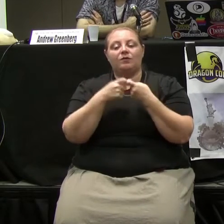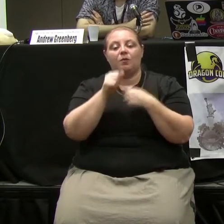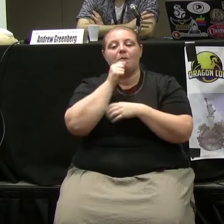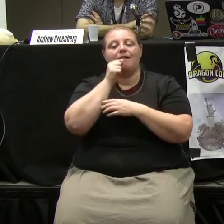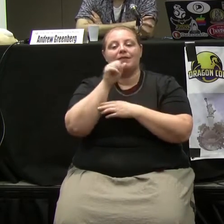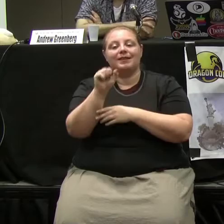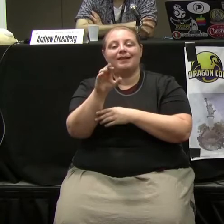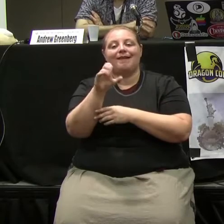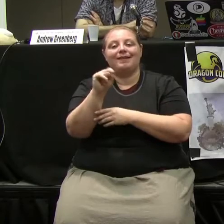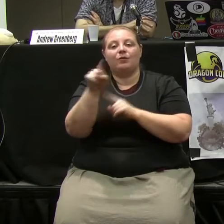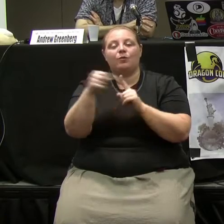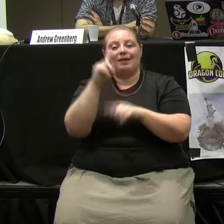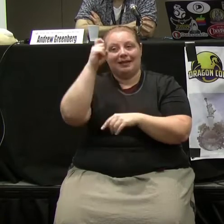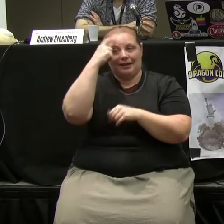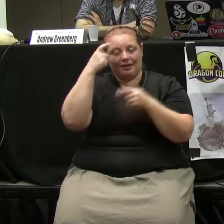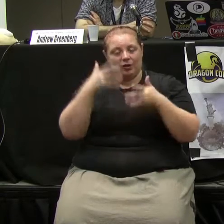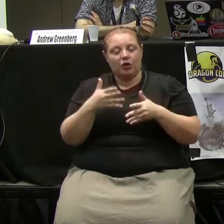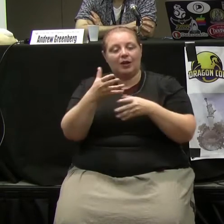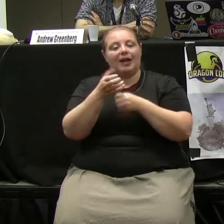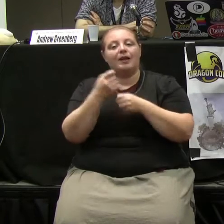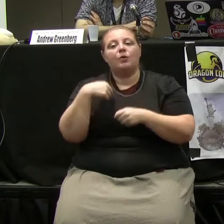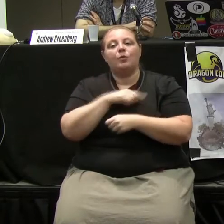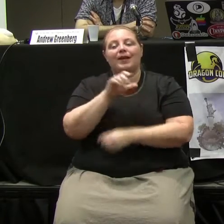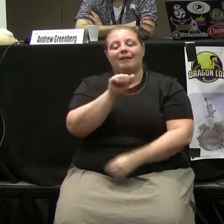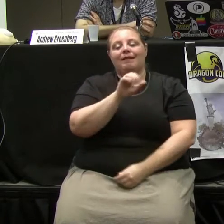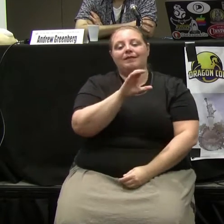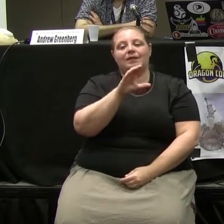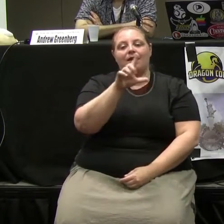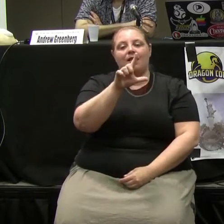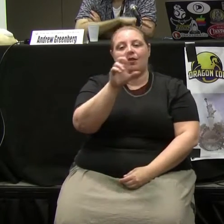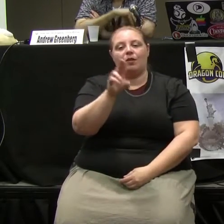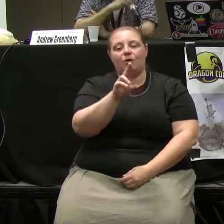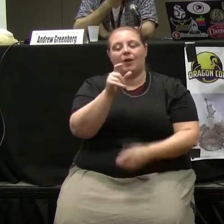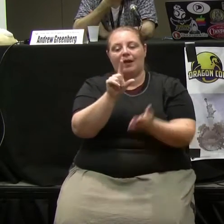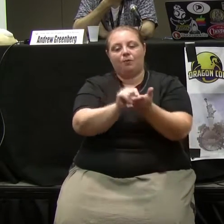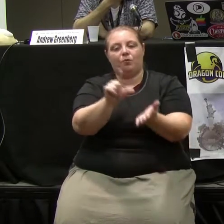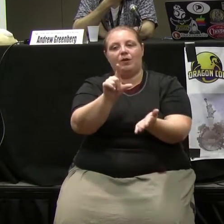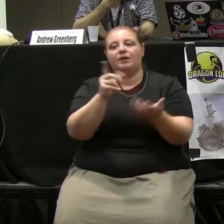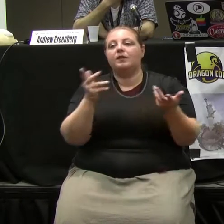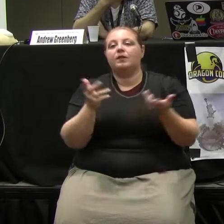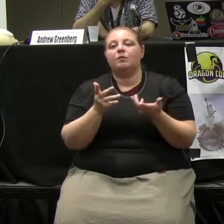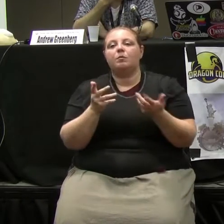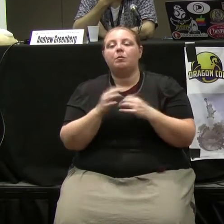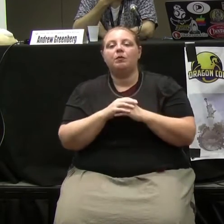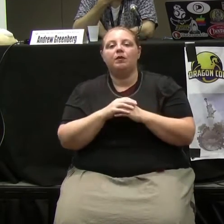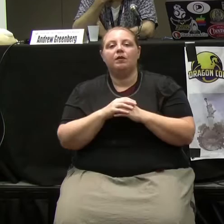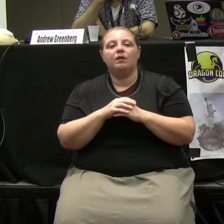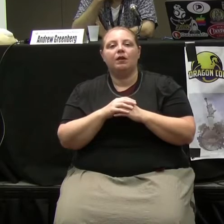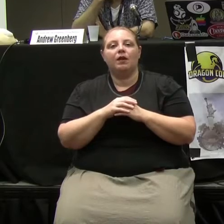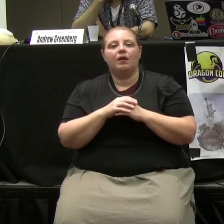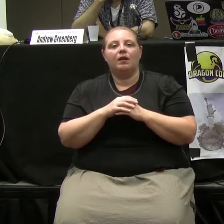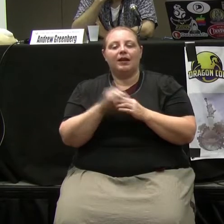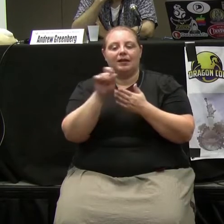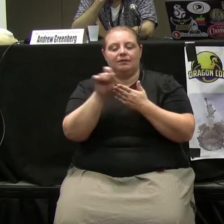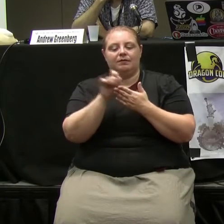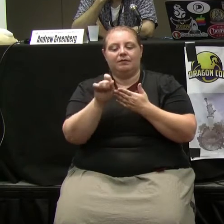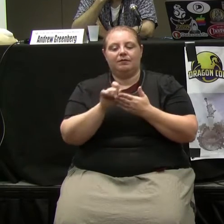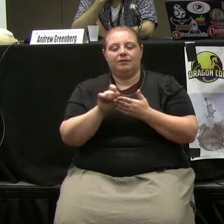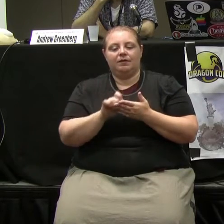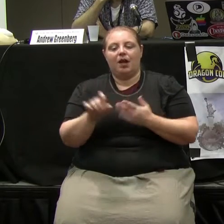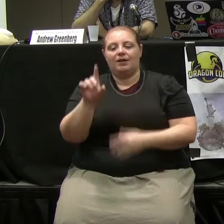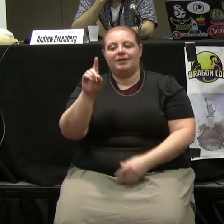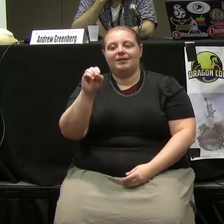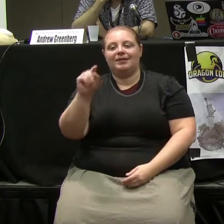Act, when that got to the governor, we at the ACLU had printed out the, you know, thousands upon thousands of signatures on a dot